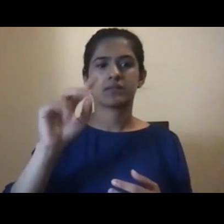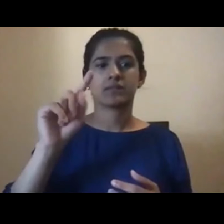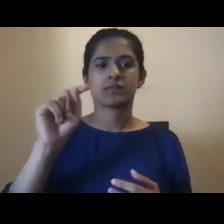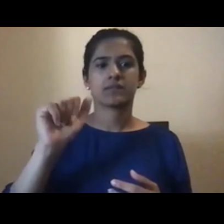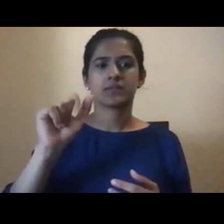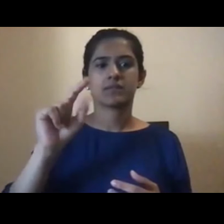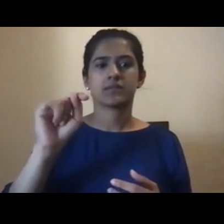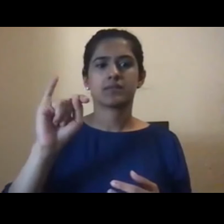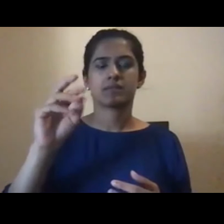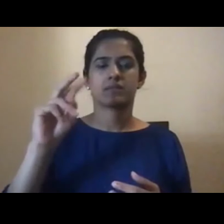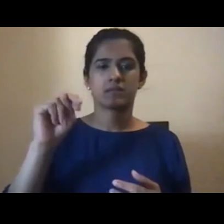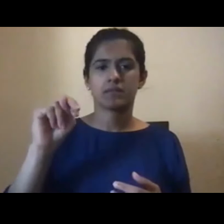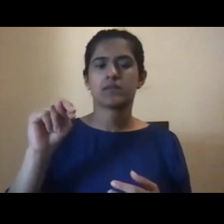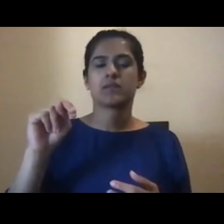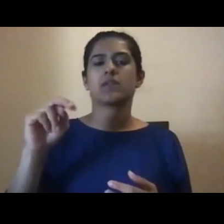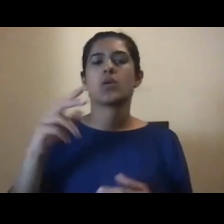Hand sanitizer,